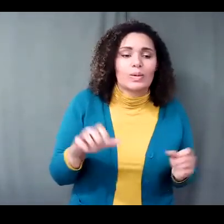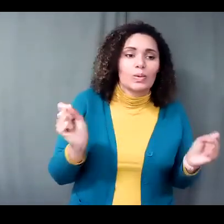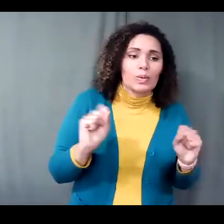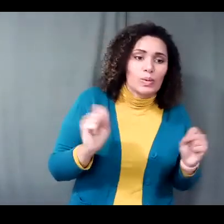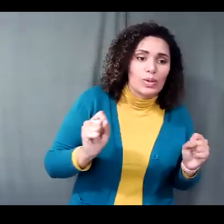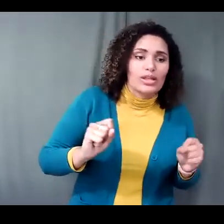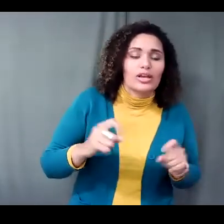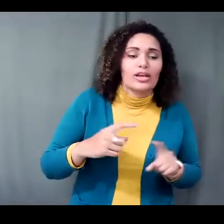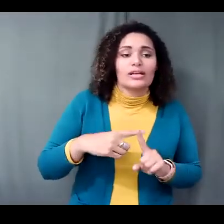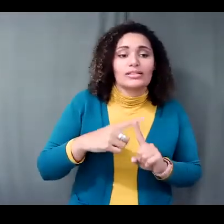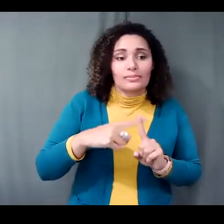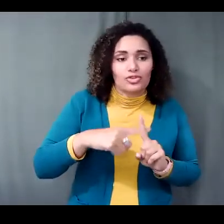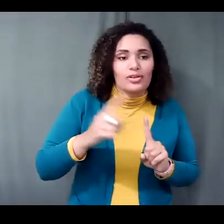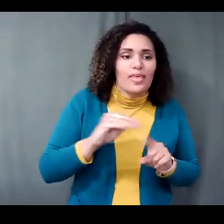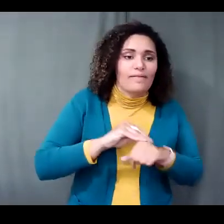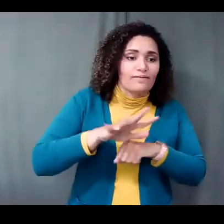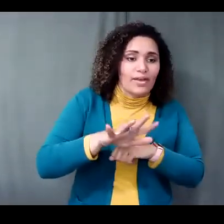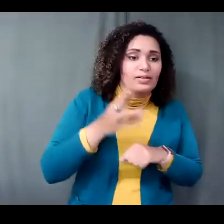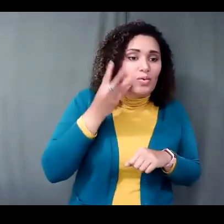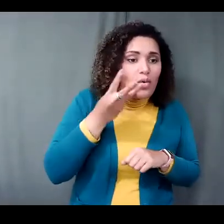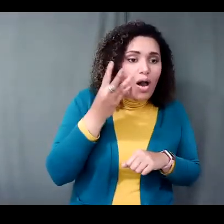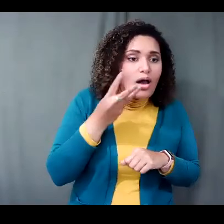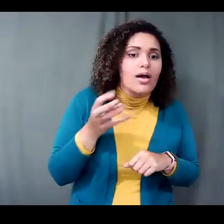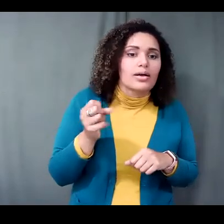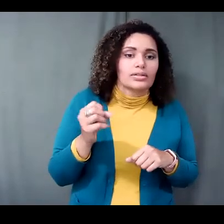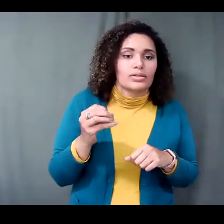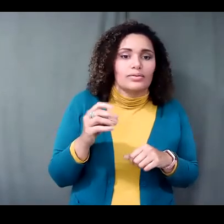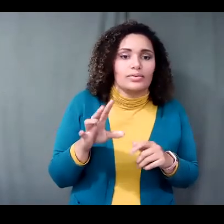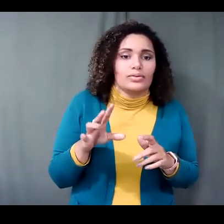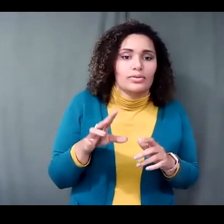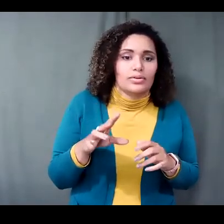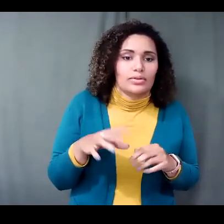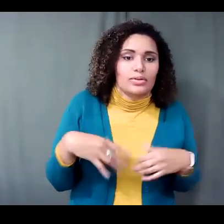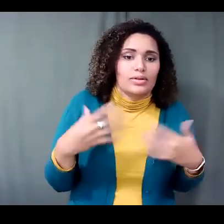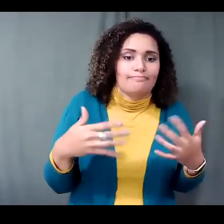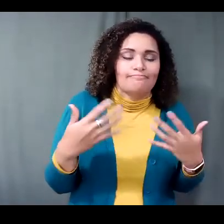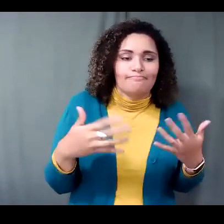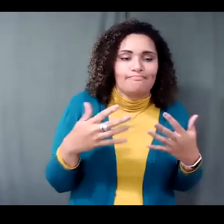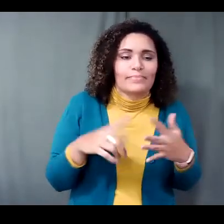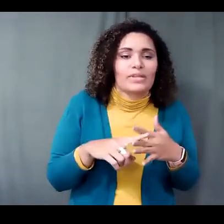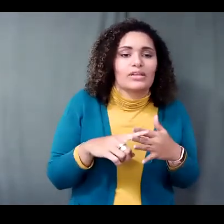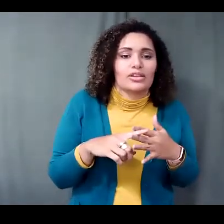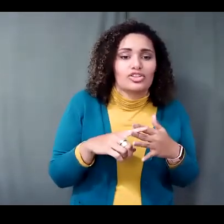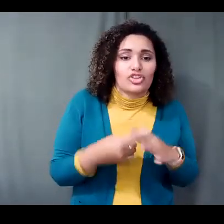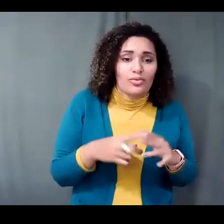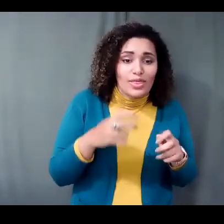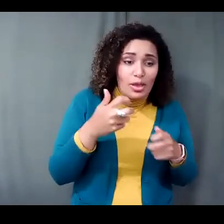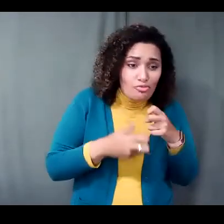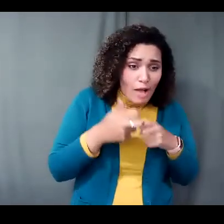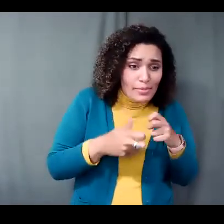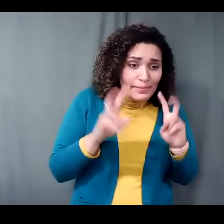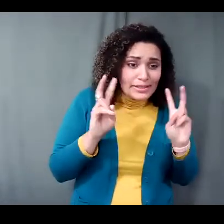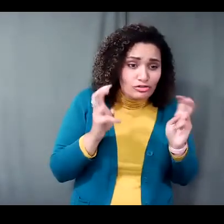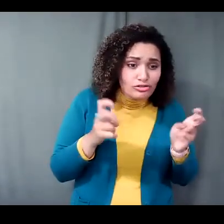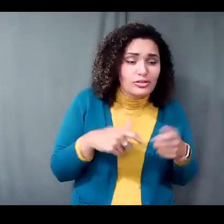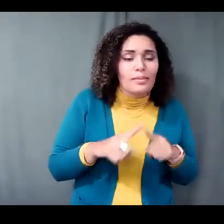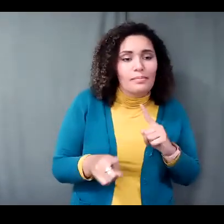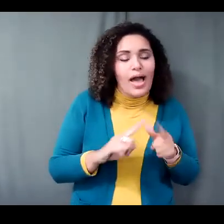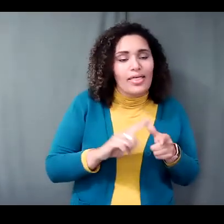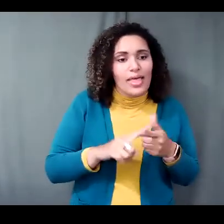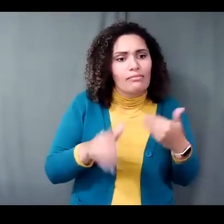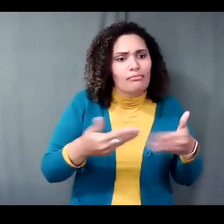that affected the wine. And so it kind of went from being a problem to people decided they really liked this style of wine.